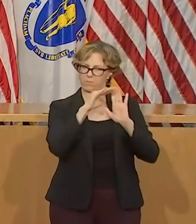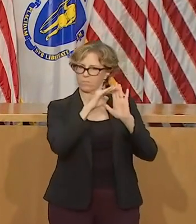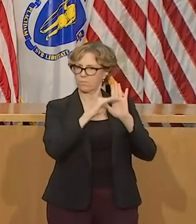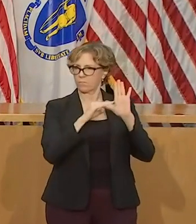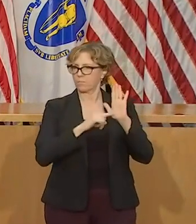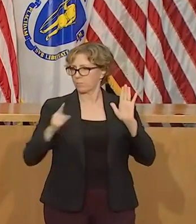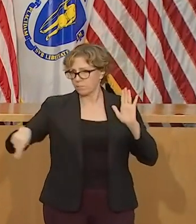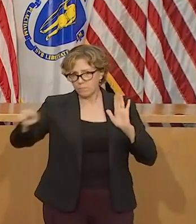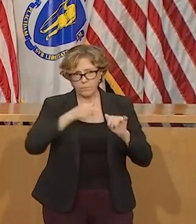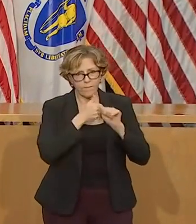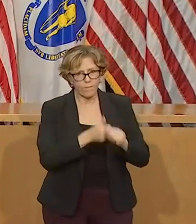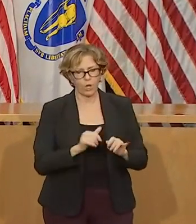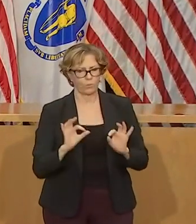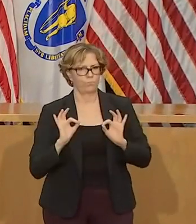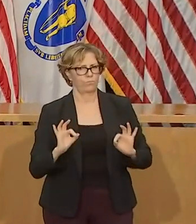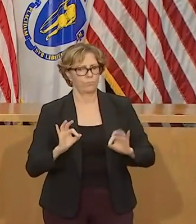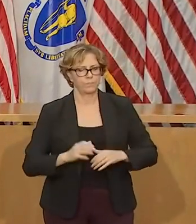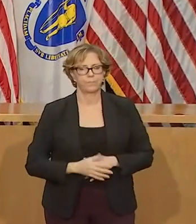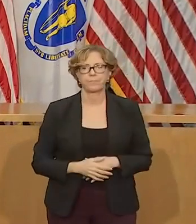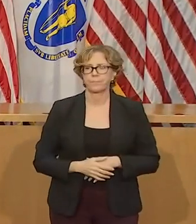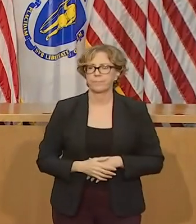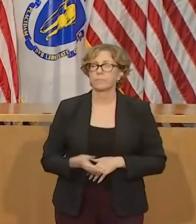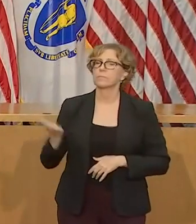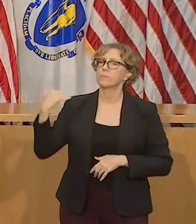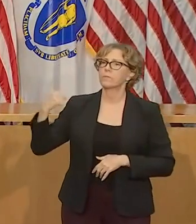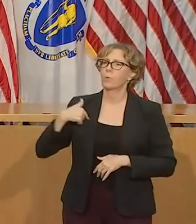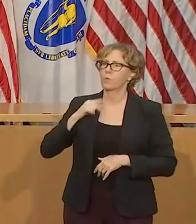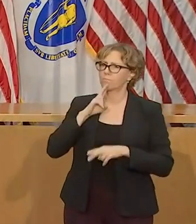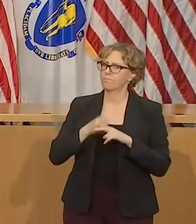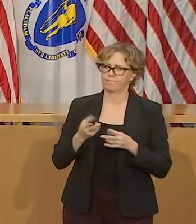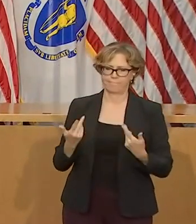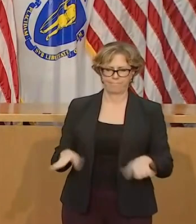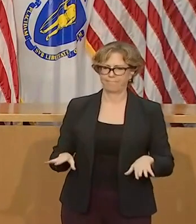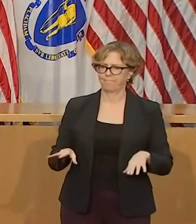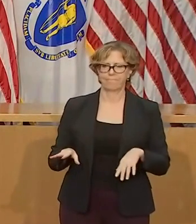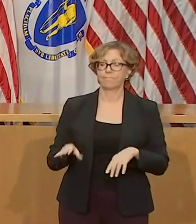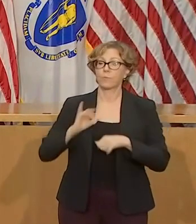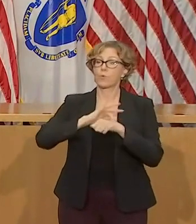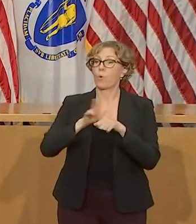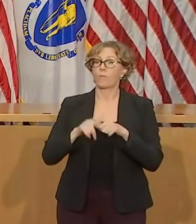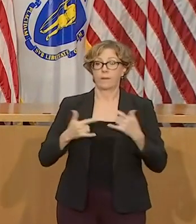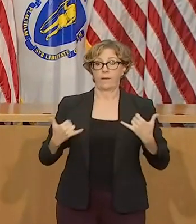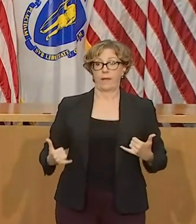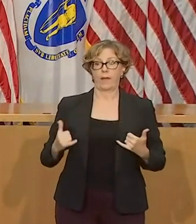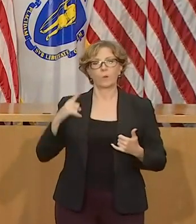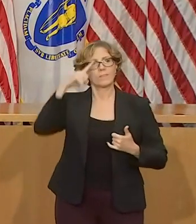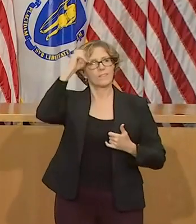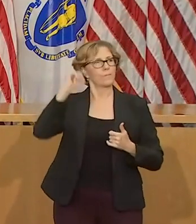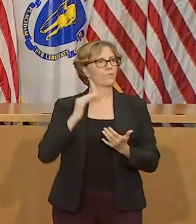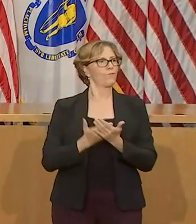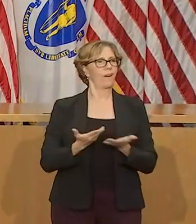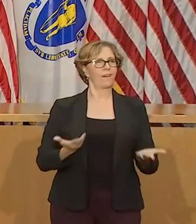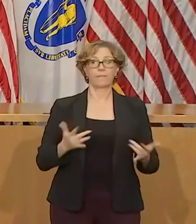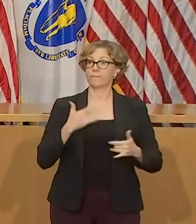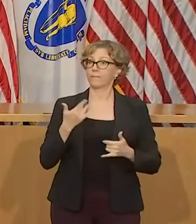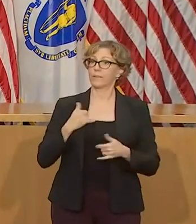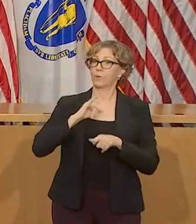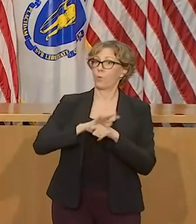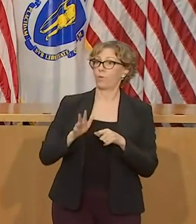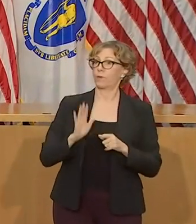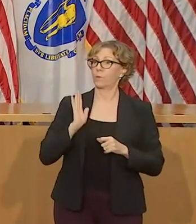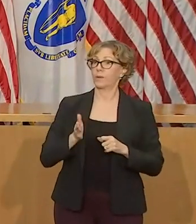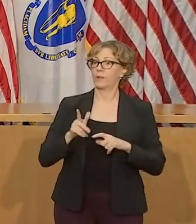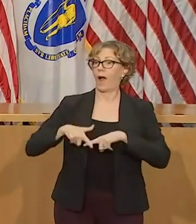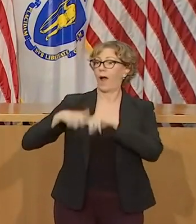game. As I've said before, COVID-19 will not be taking a summer vacation, and the way we deal with it